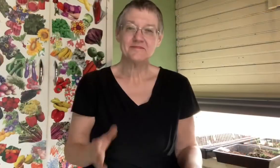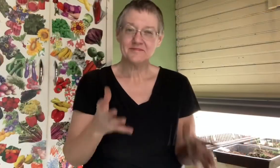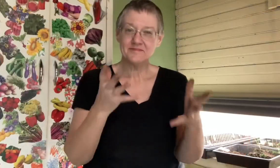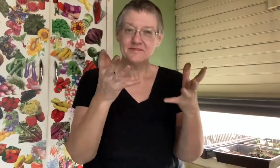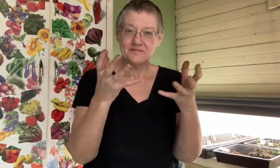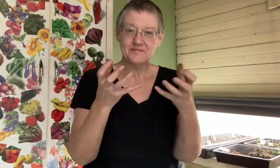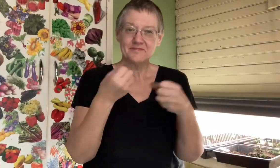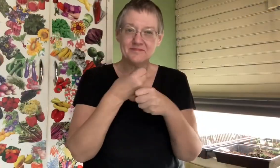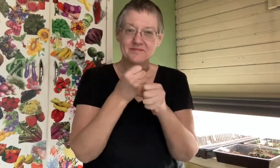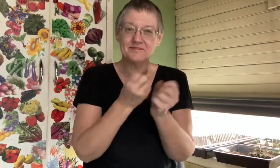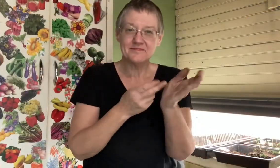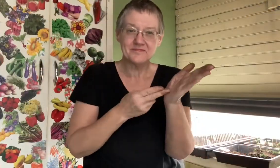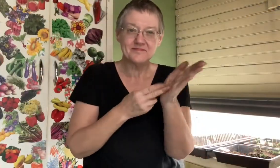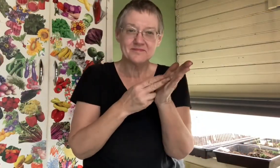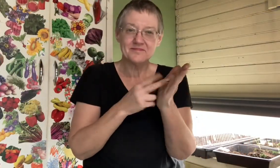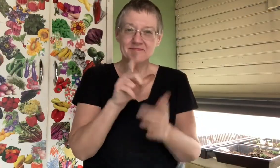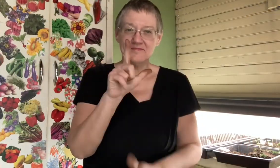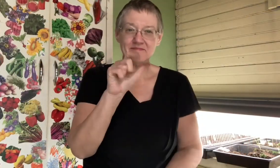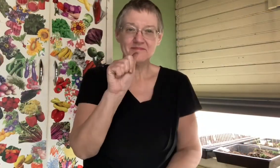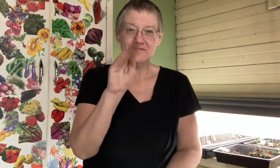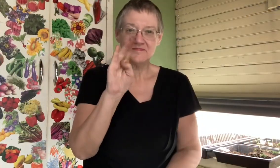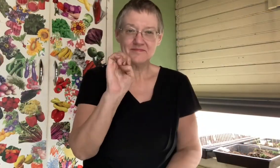Now I'm going to want to make sure I label these onions,